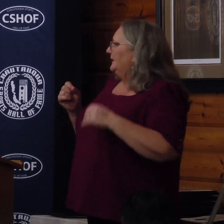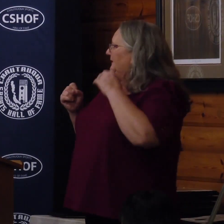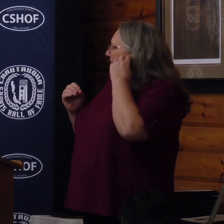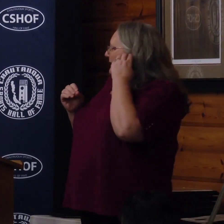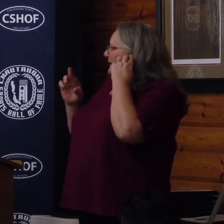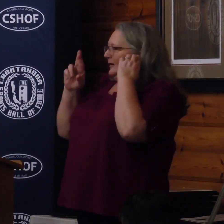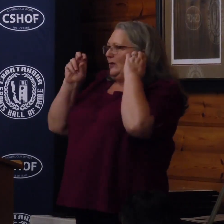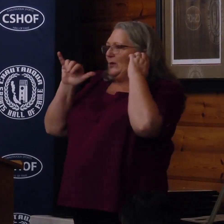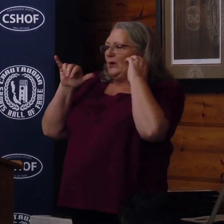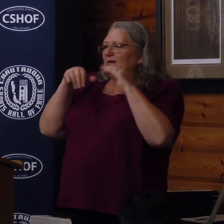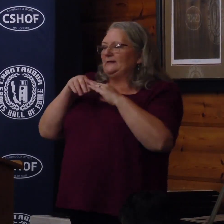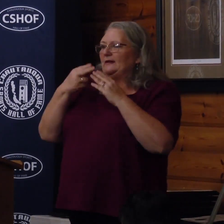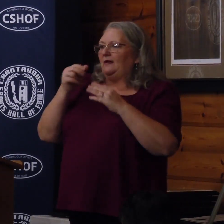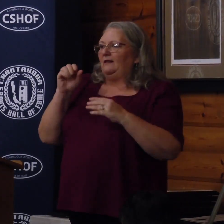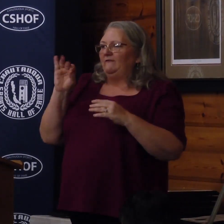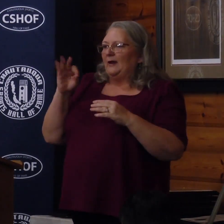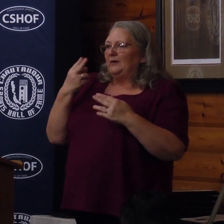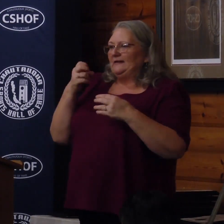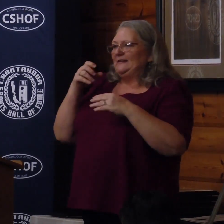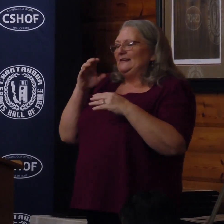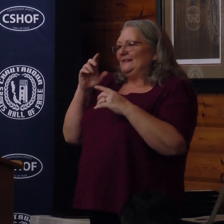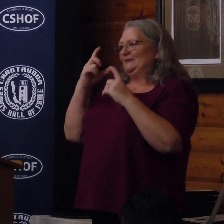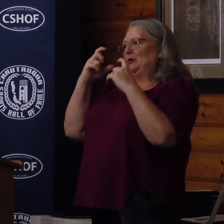So, Roy's in the Hall of Fame. He took my picture.